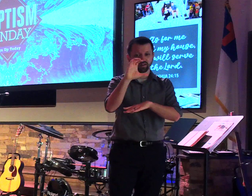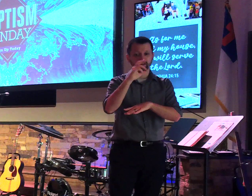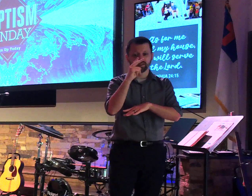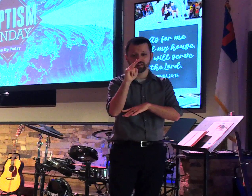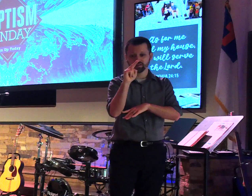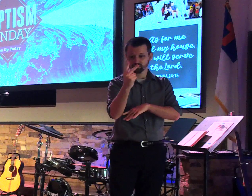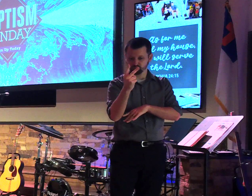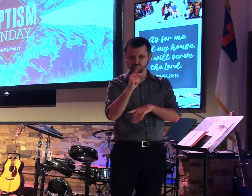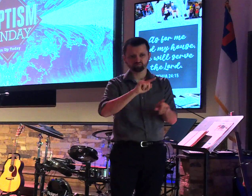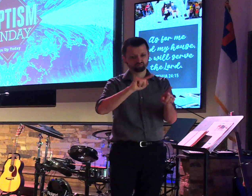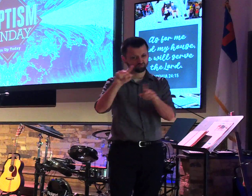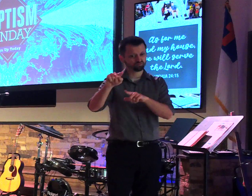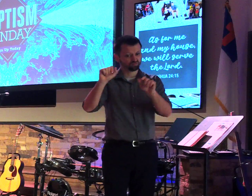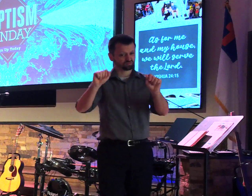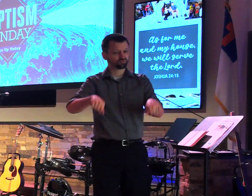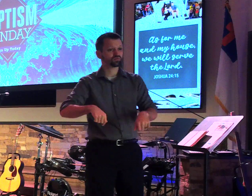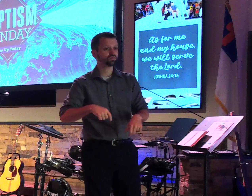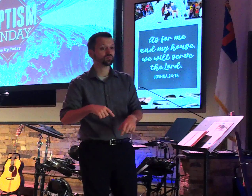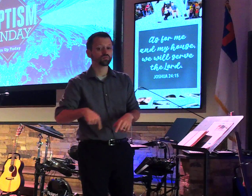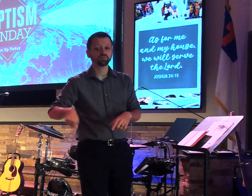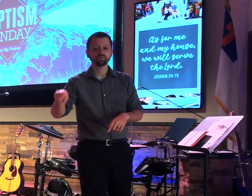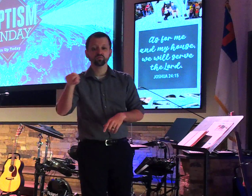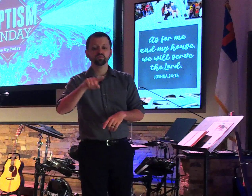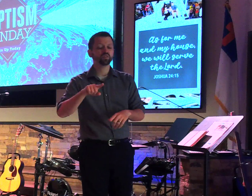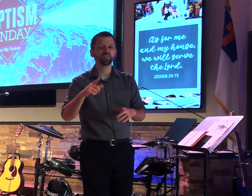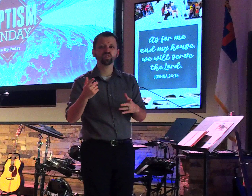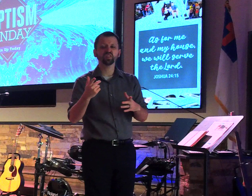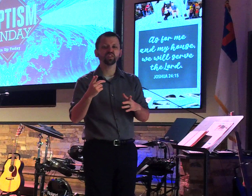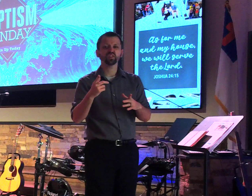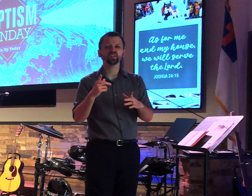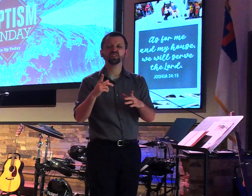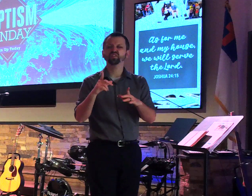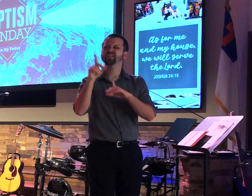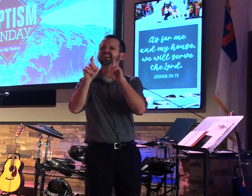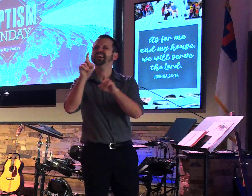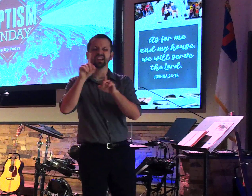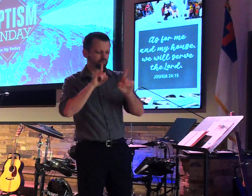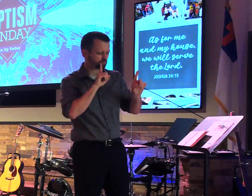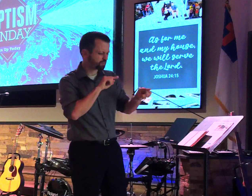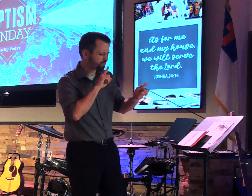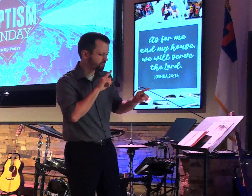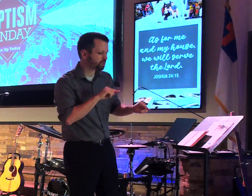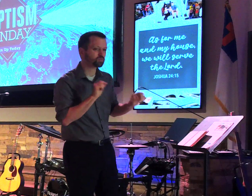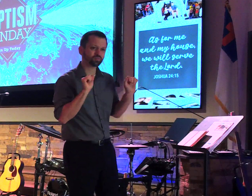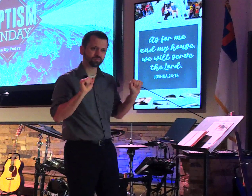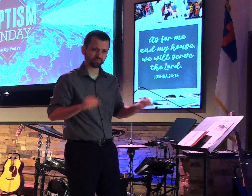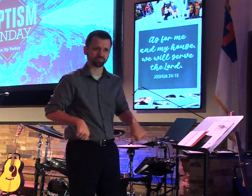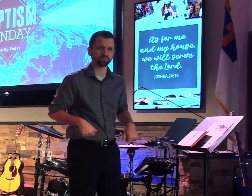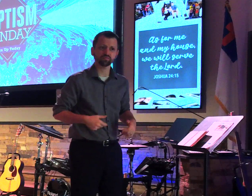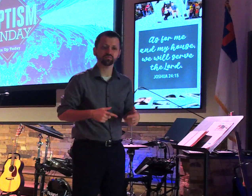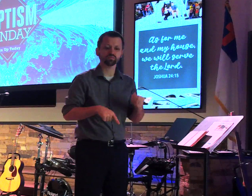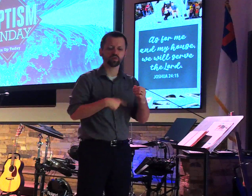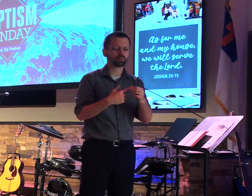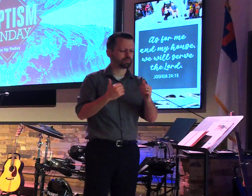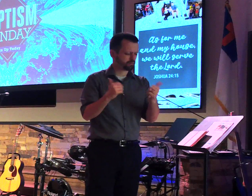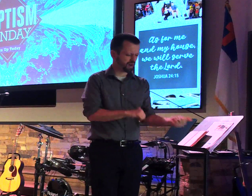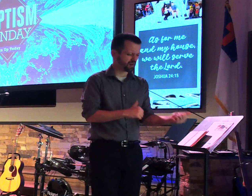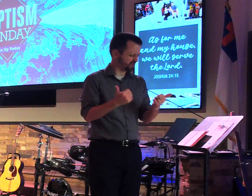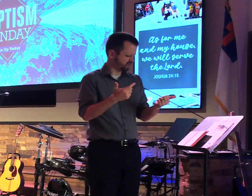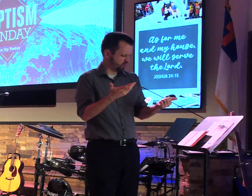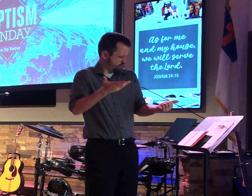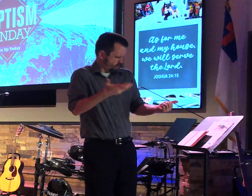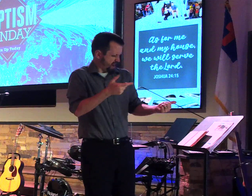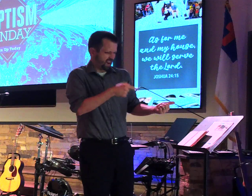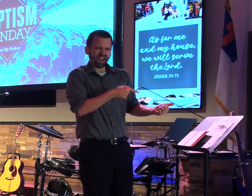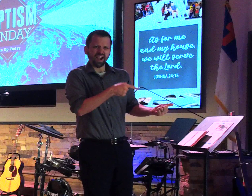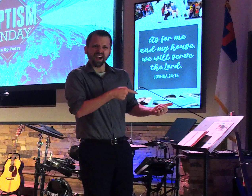class then. And so they're going to answer a lot of questions that you might have about baptism, what it's all about, why should I do it, do